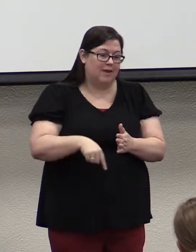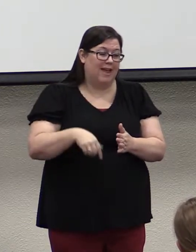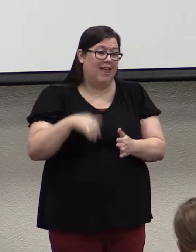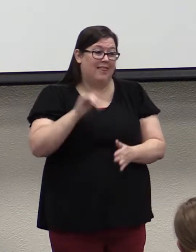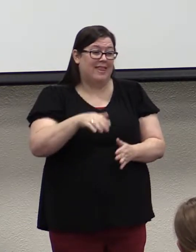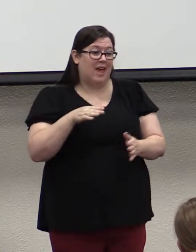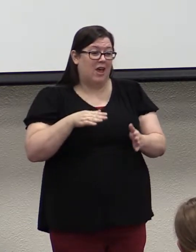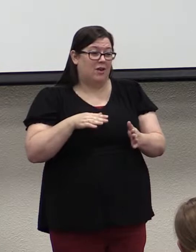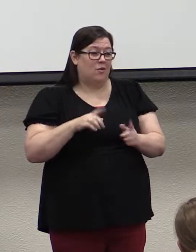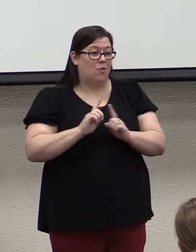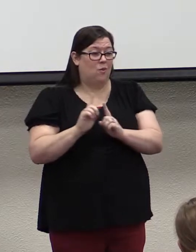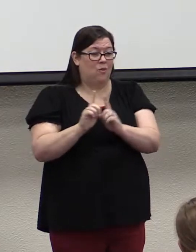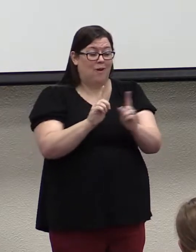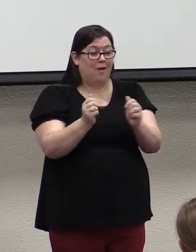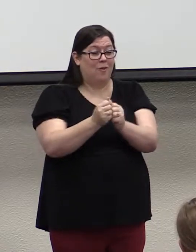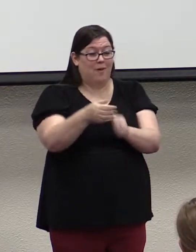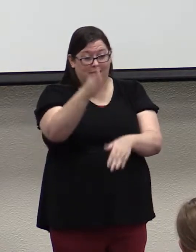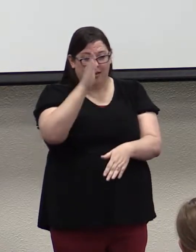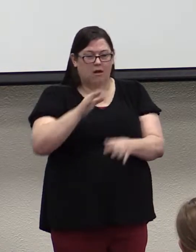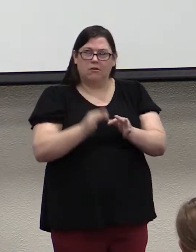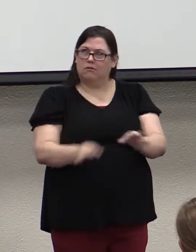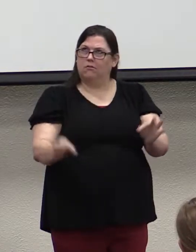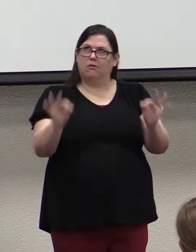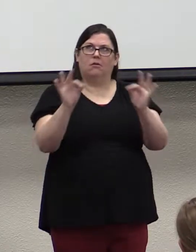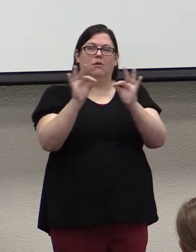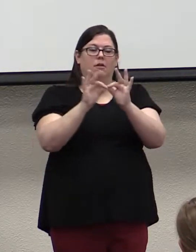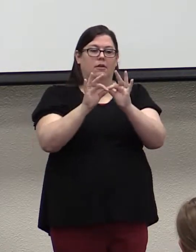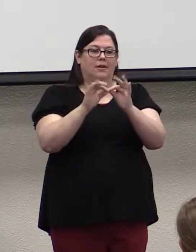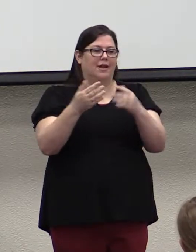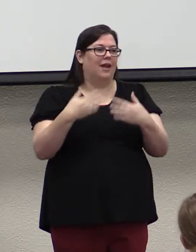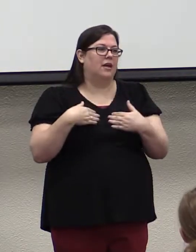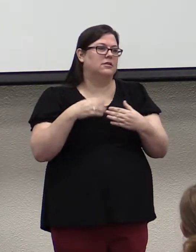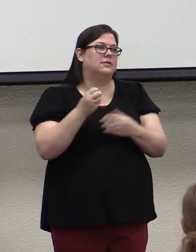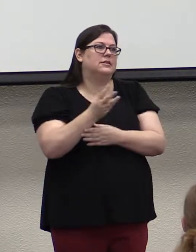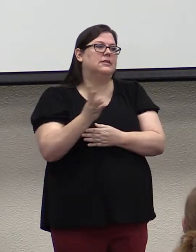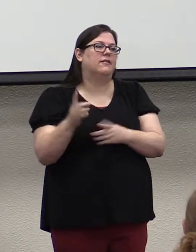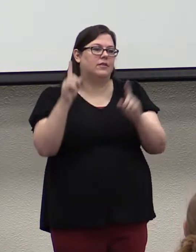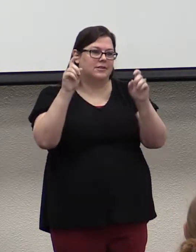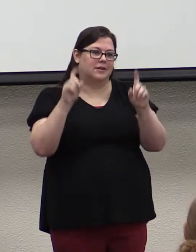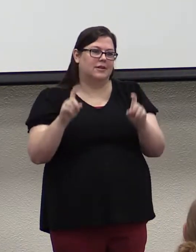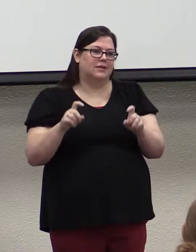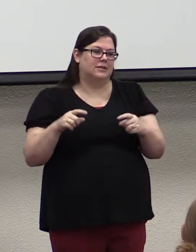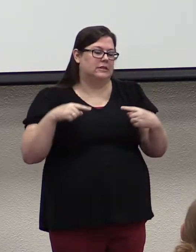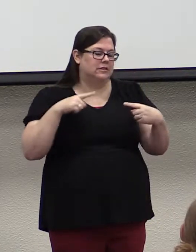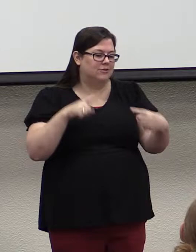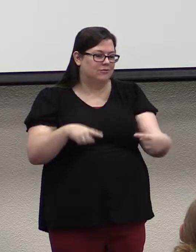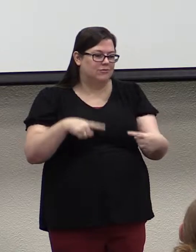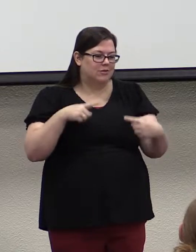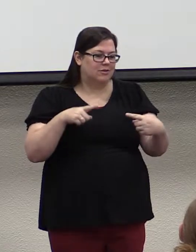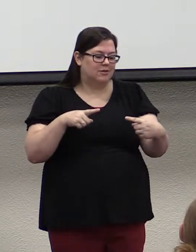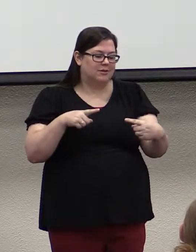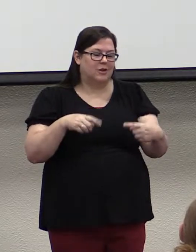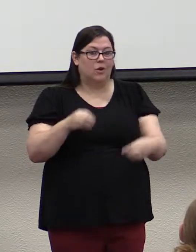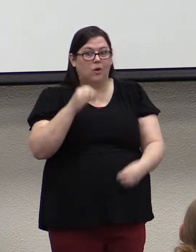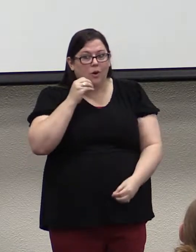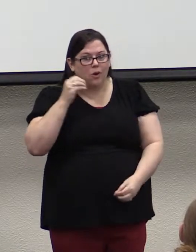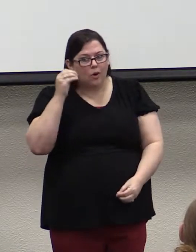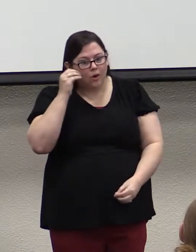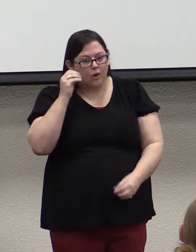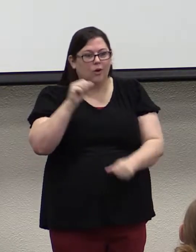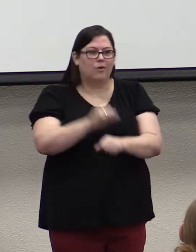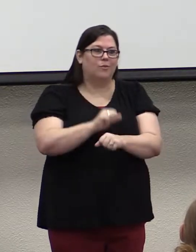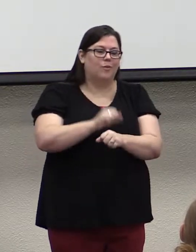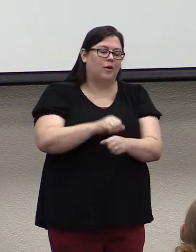one. It went through several trials. You know, he struggles, he says homework,